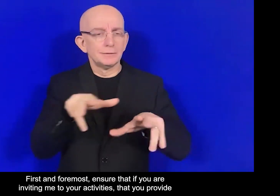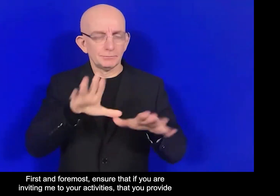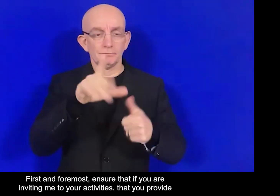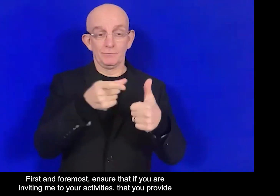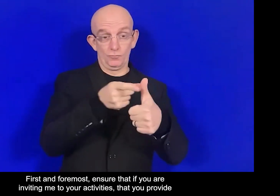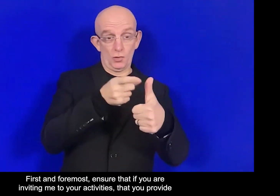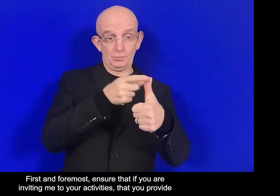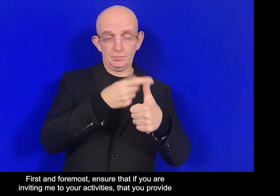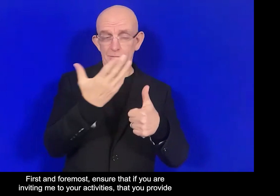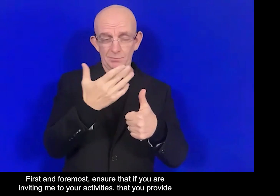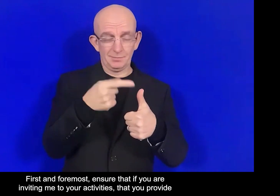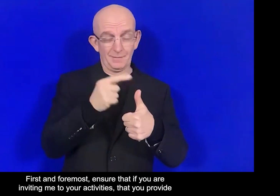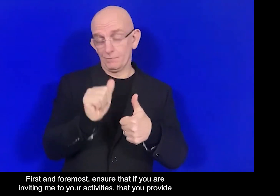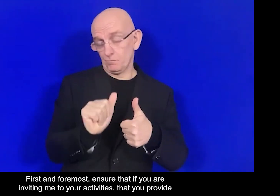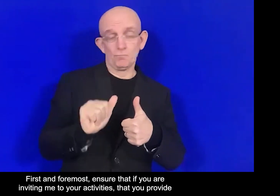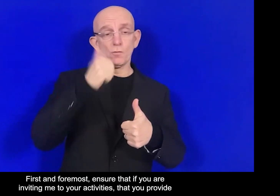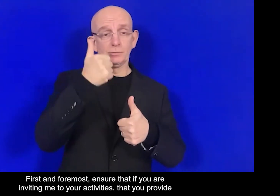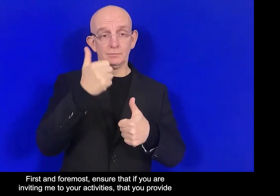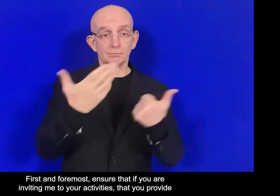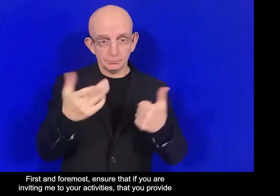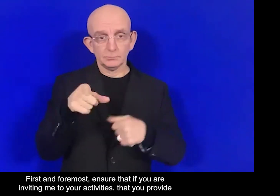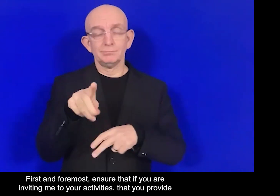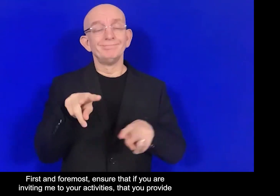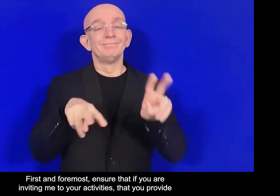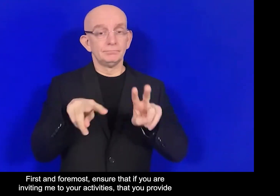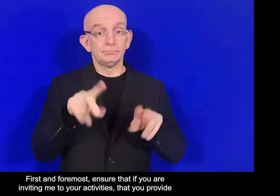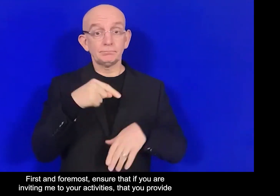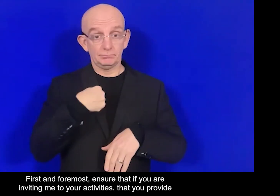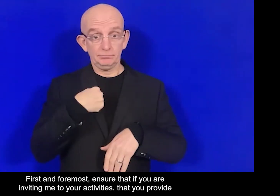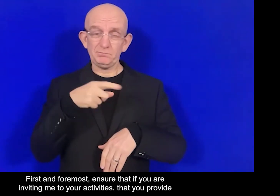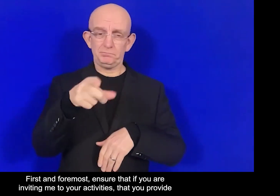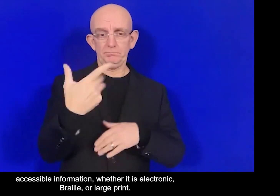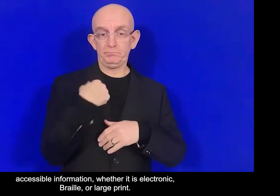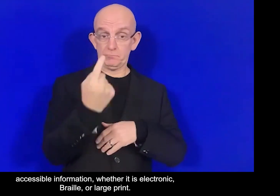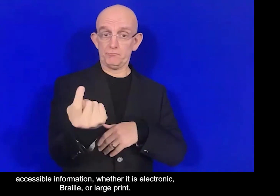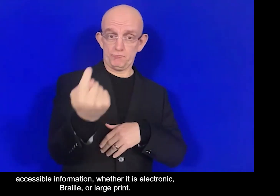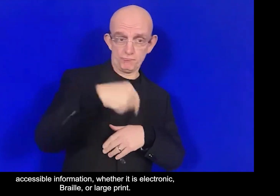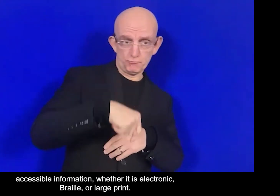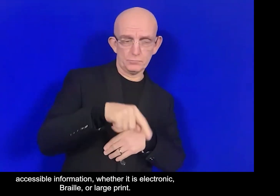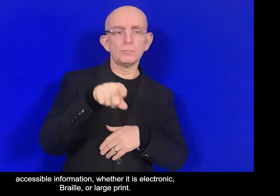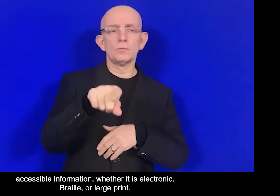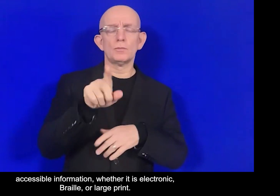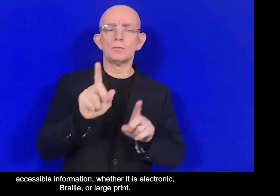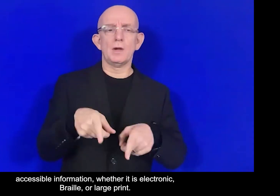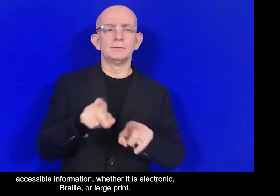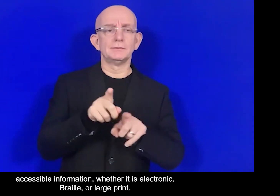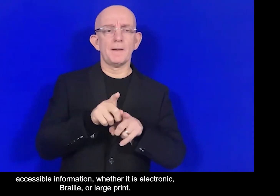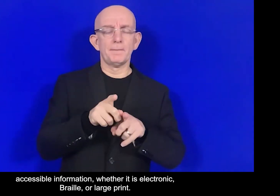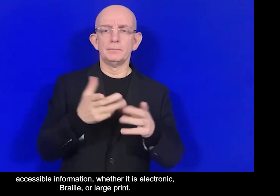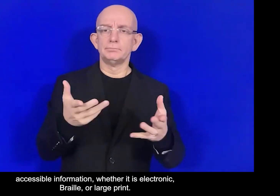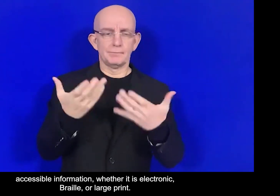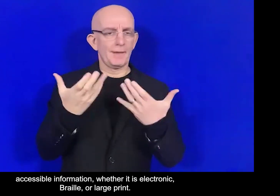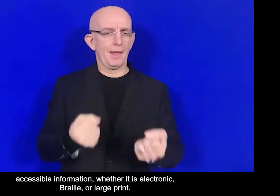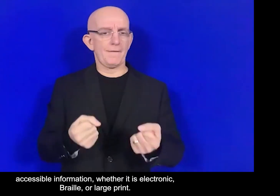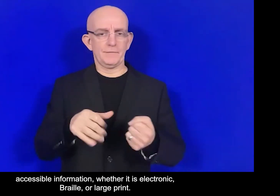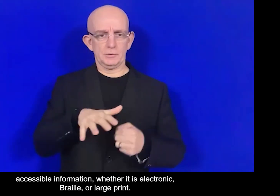ensure that if you are inviting me to your activities, that you provide accessible information,